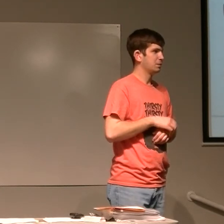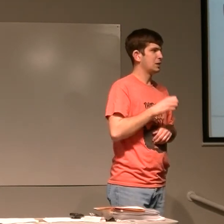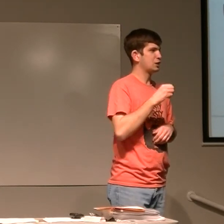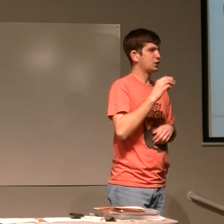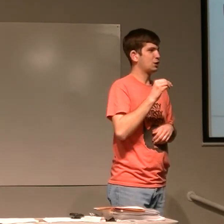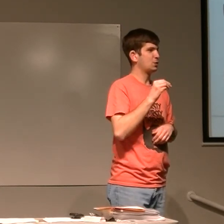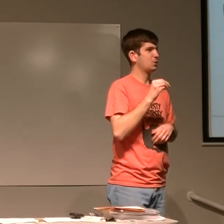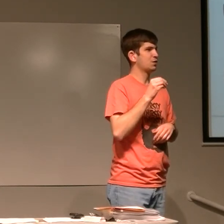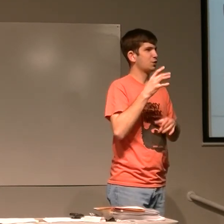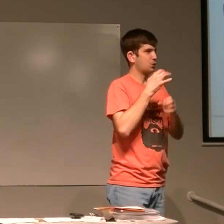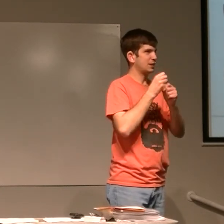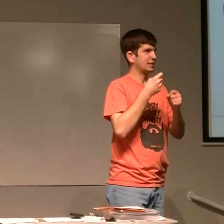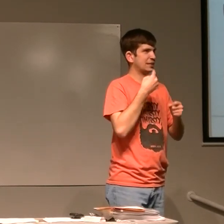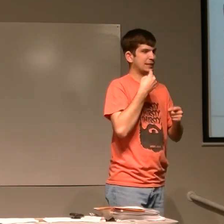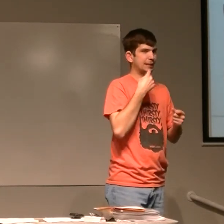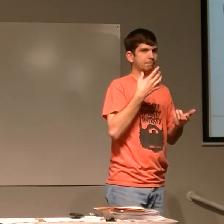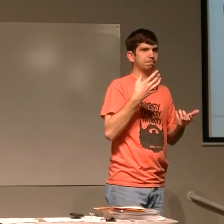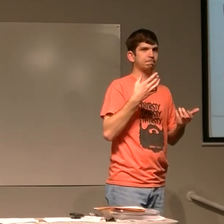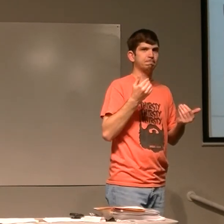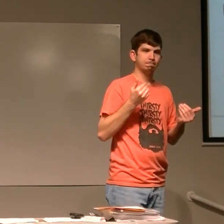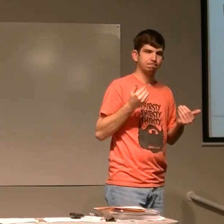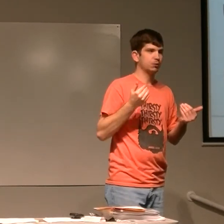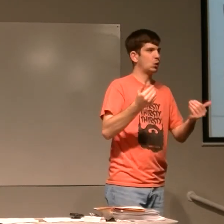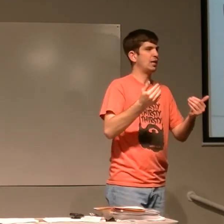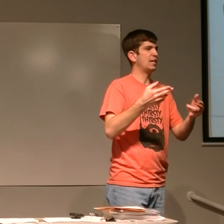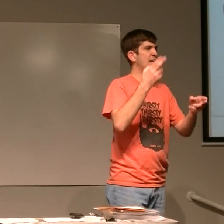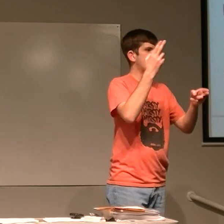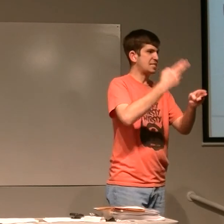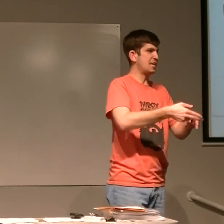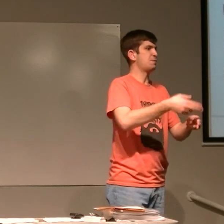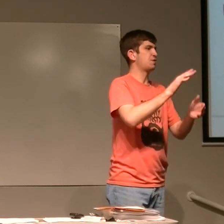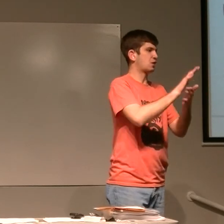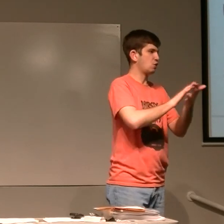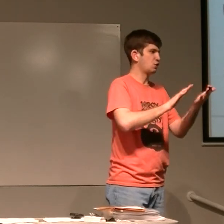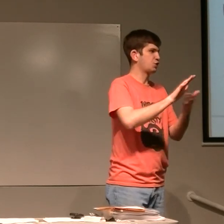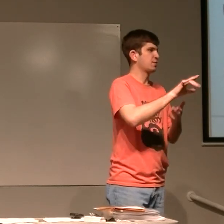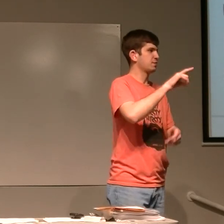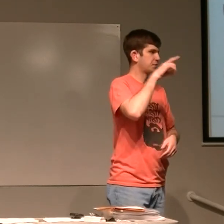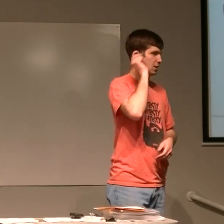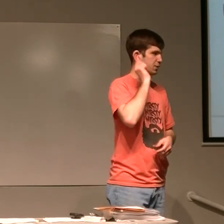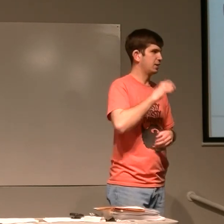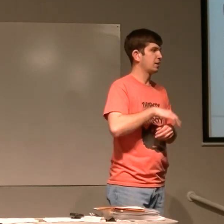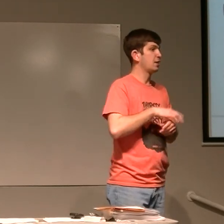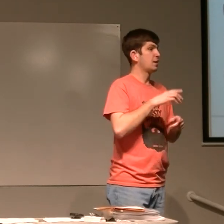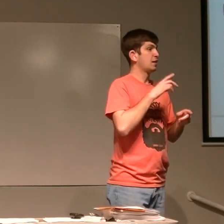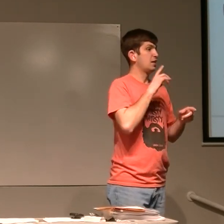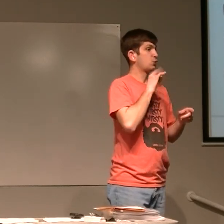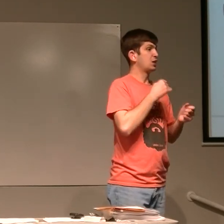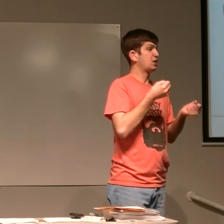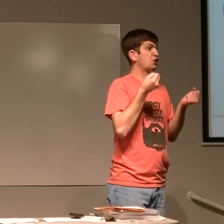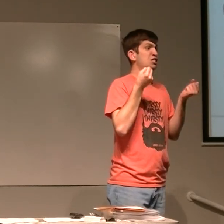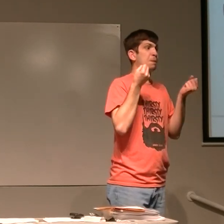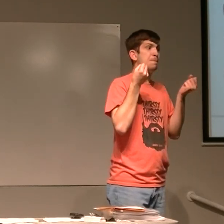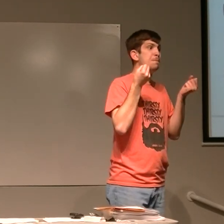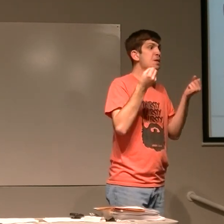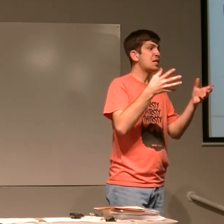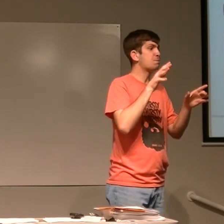And so the president said, go ahead and name that college Gallaudet. And really there's many